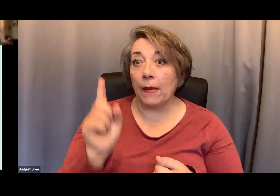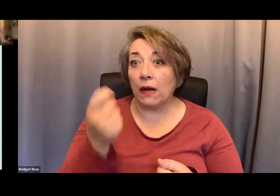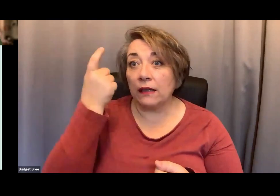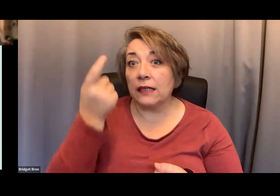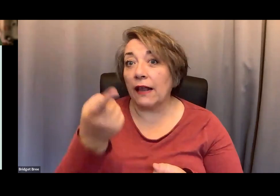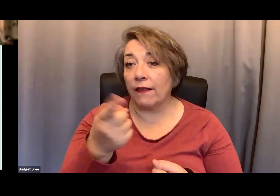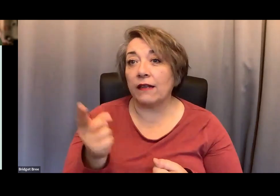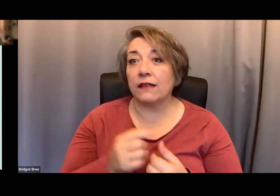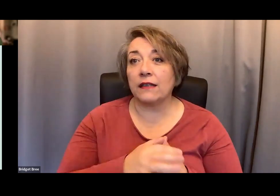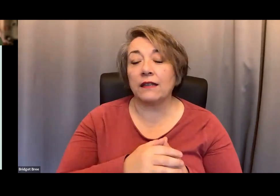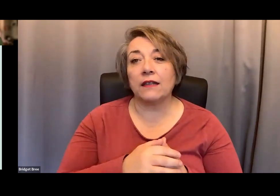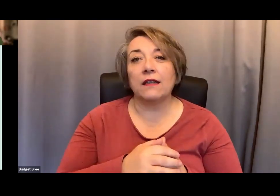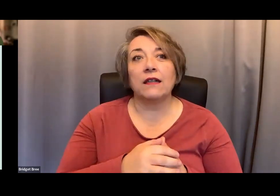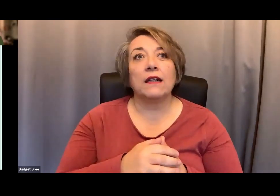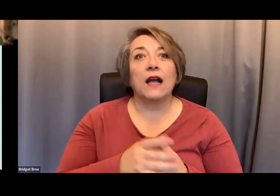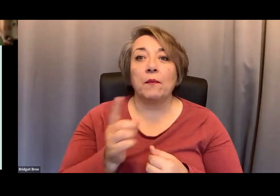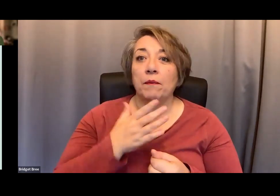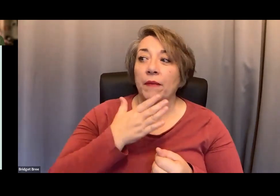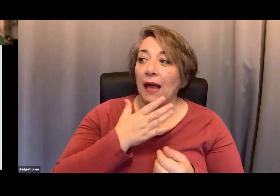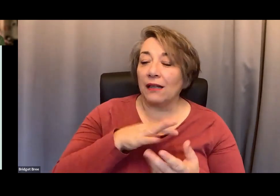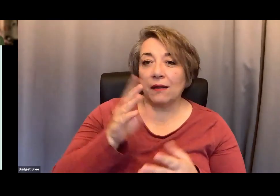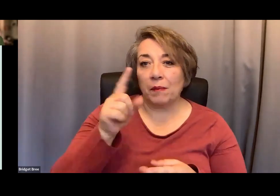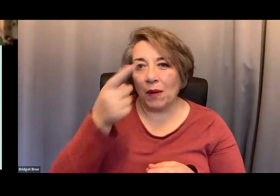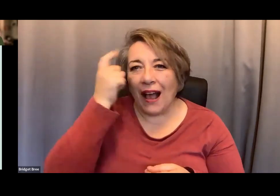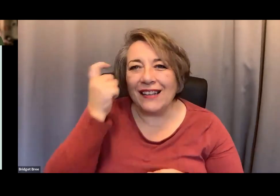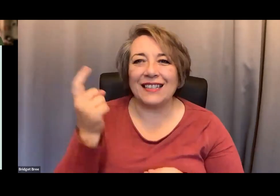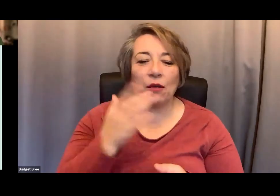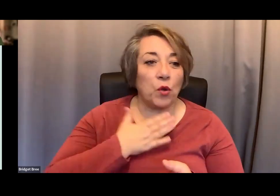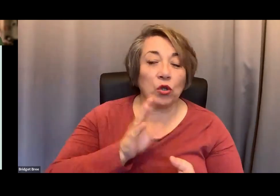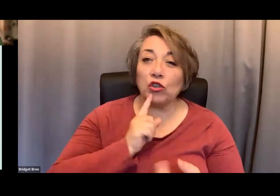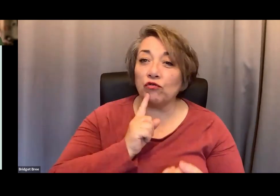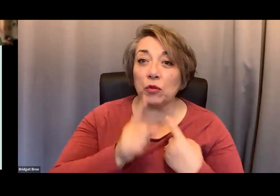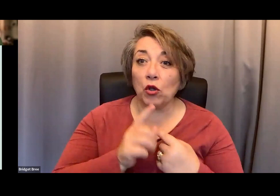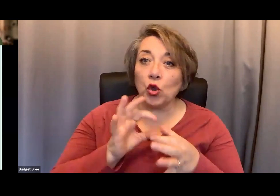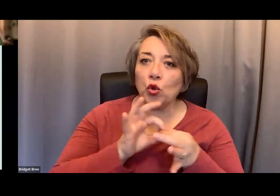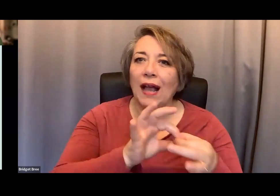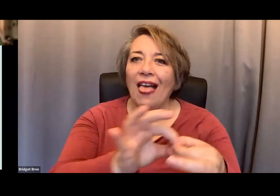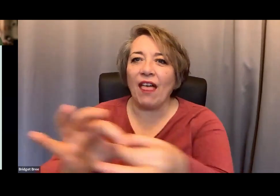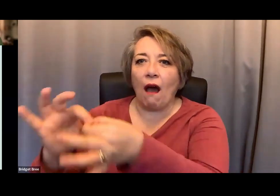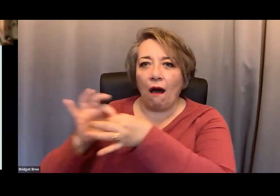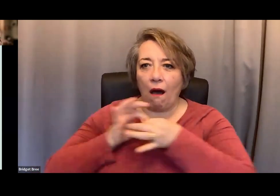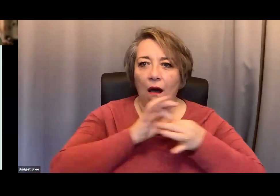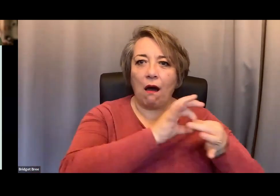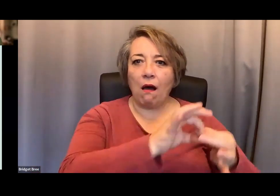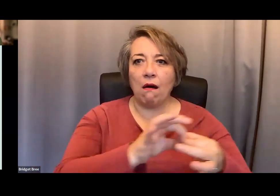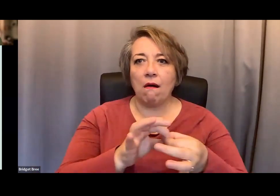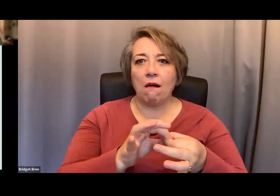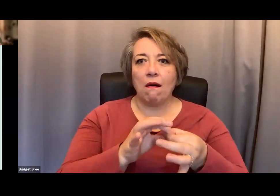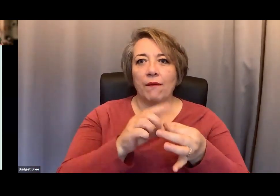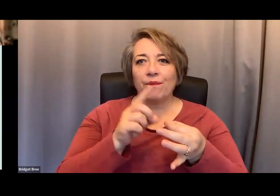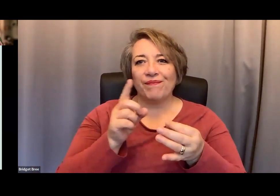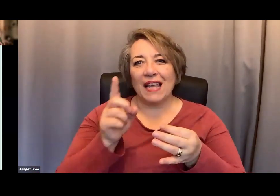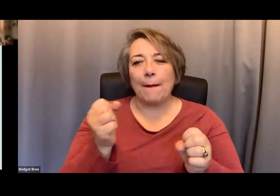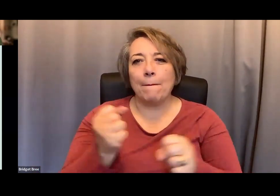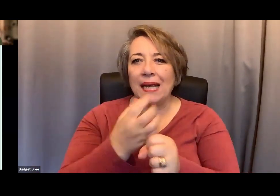that we're seeking to respond together in our place. And we find that as a canvas, it really helps bring tangibility